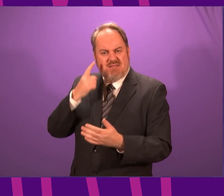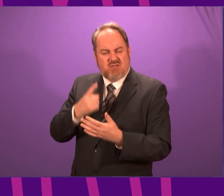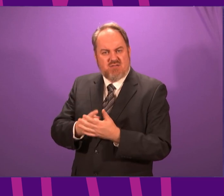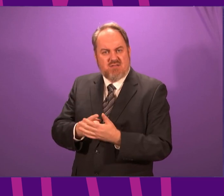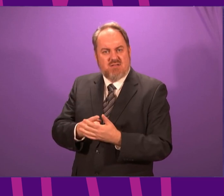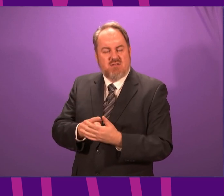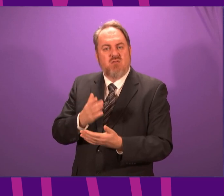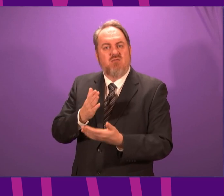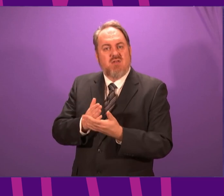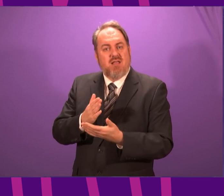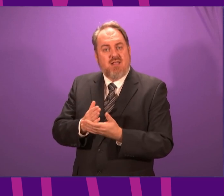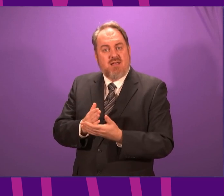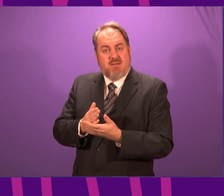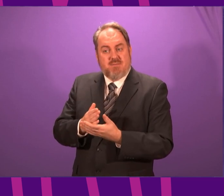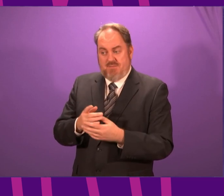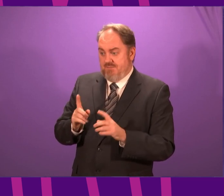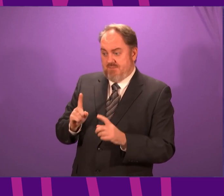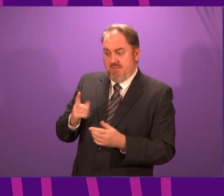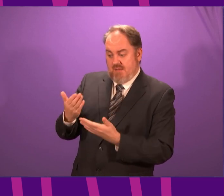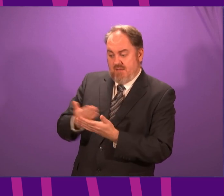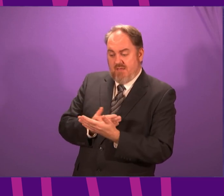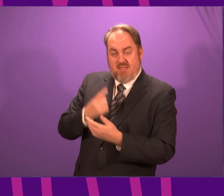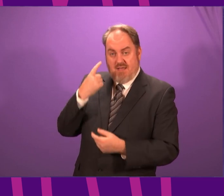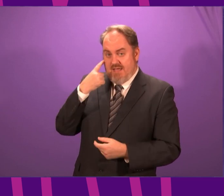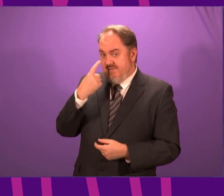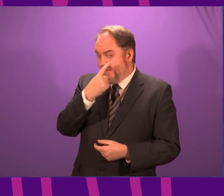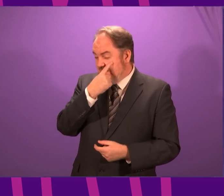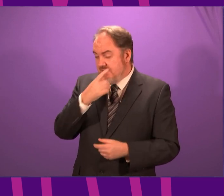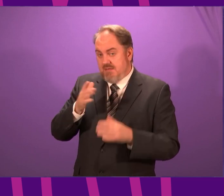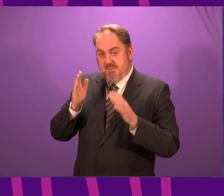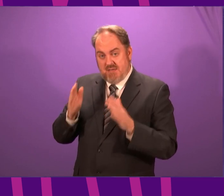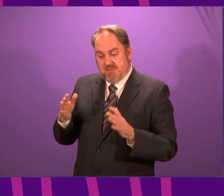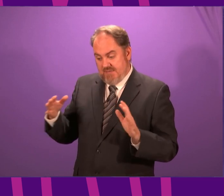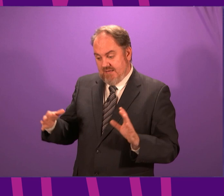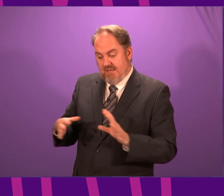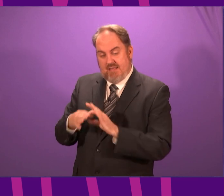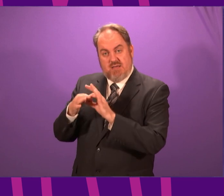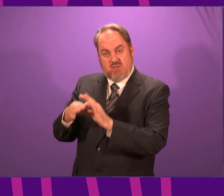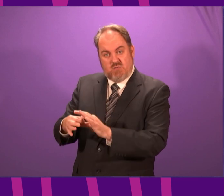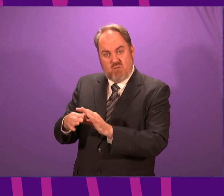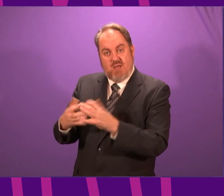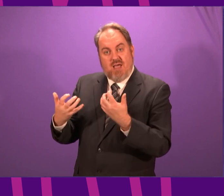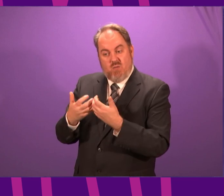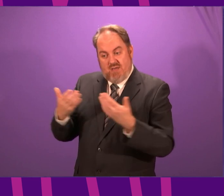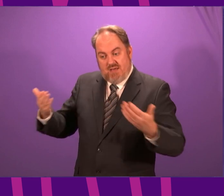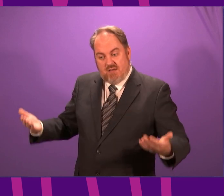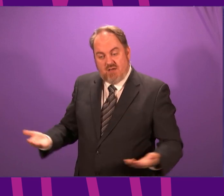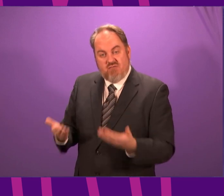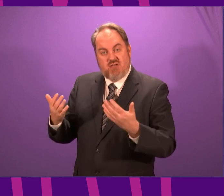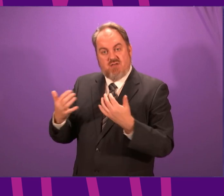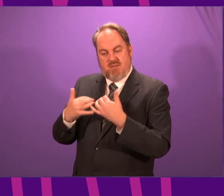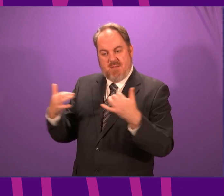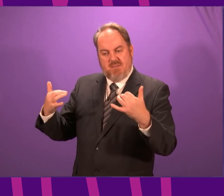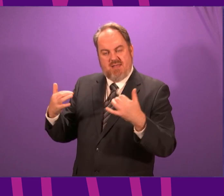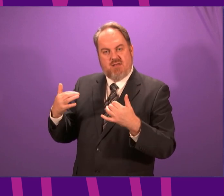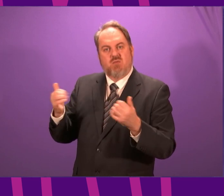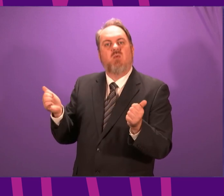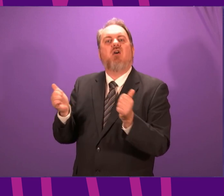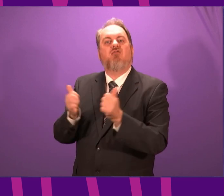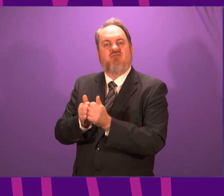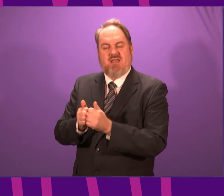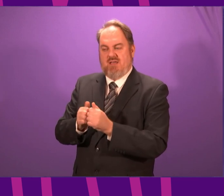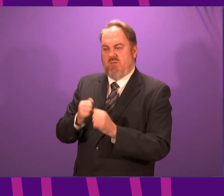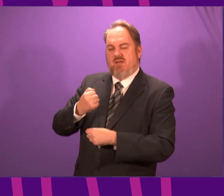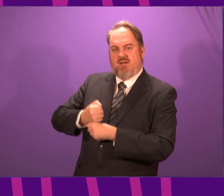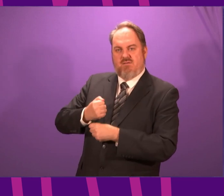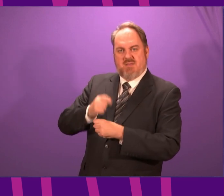The evidence has got to be central to the winning of public consent, because the selfless sacrifice of the